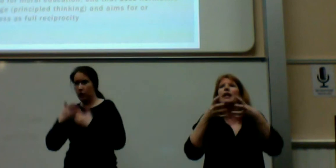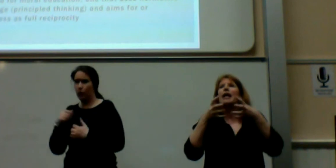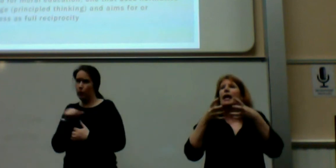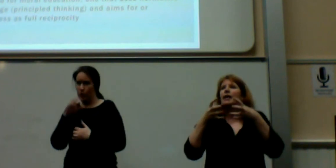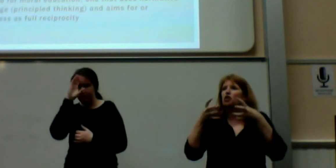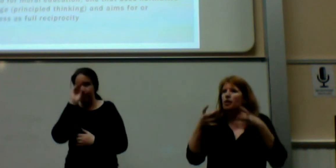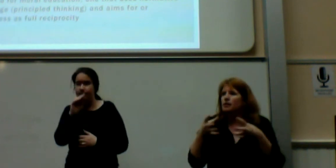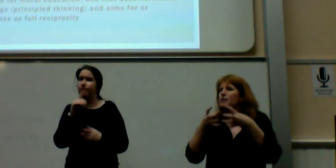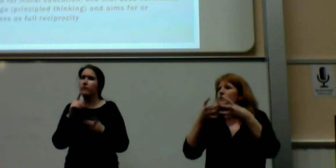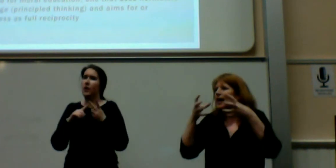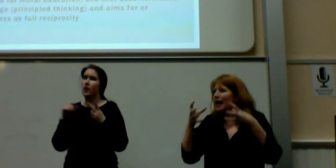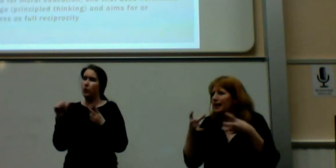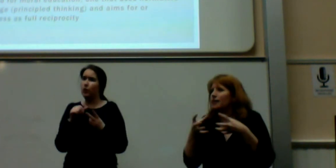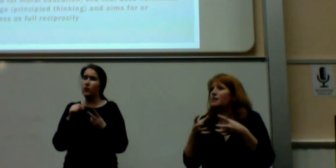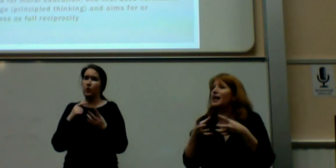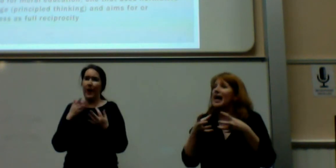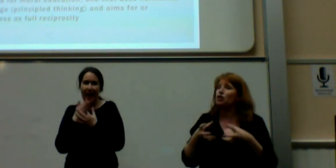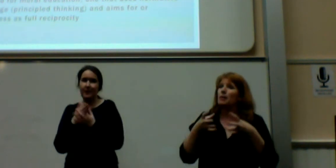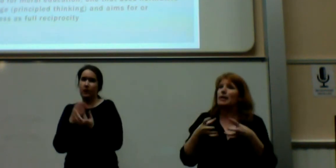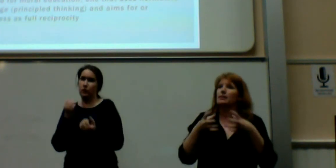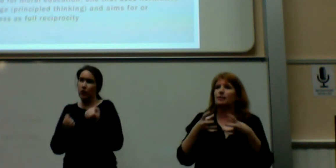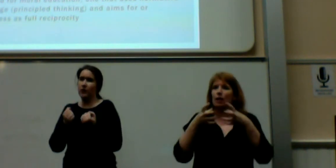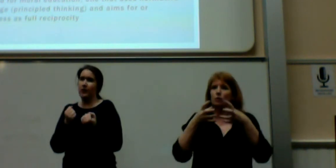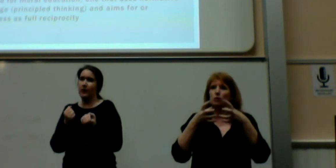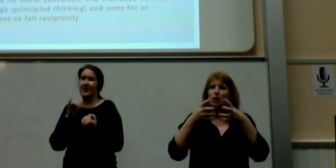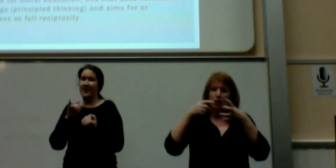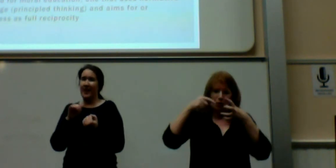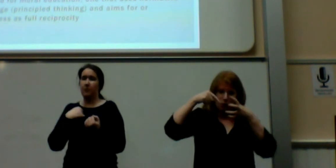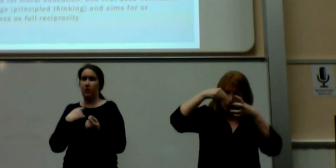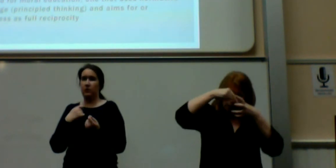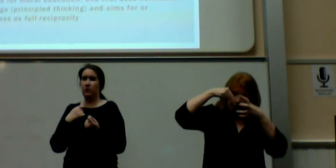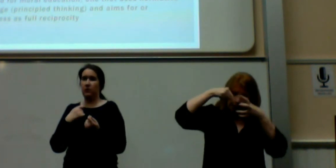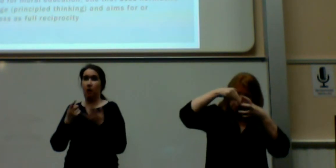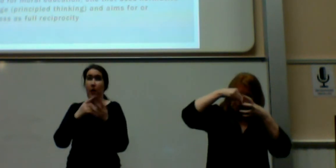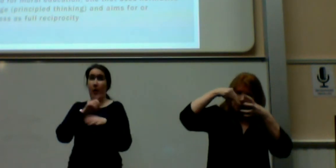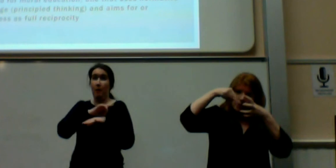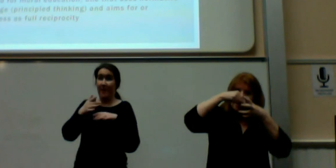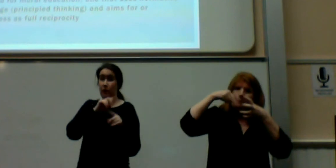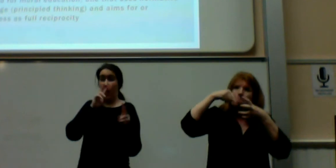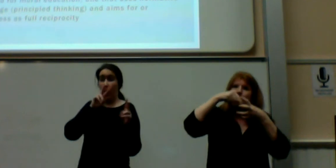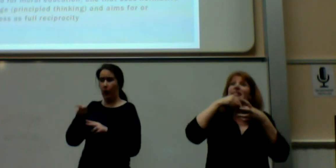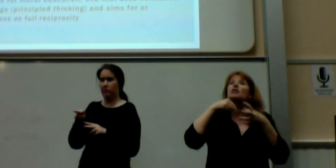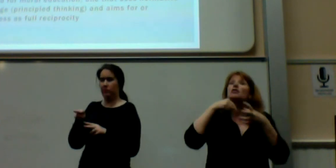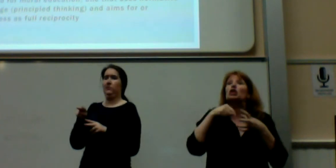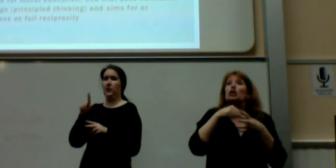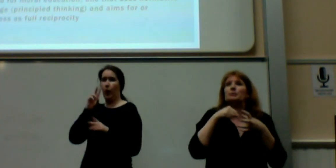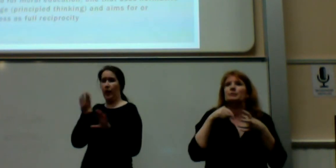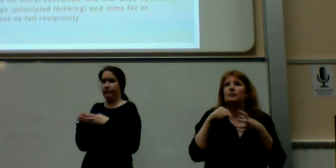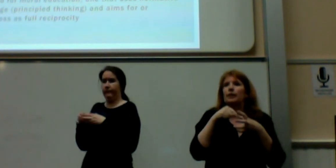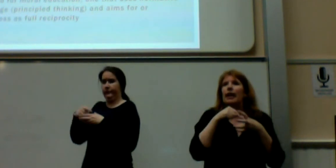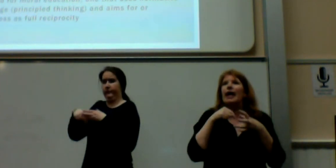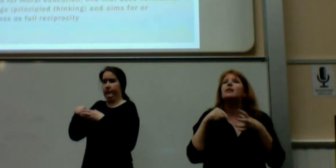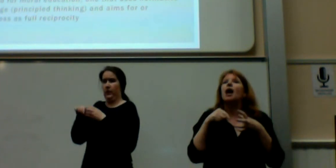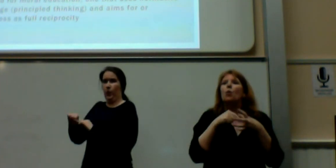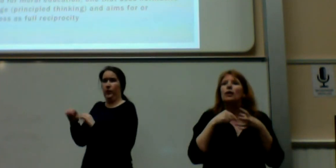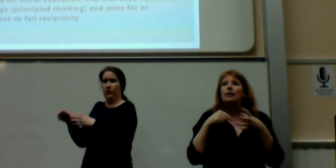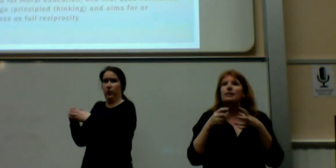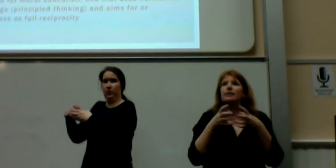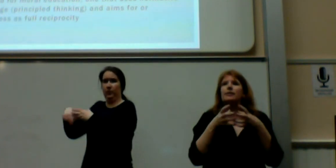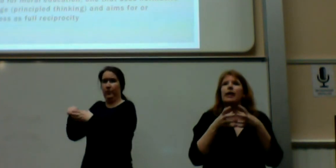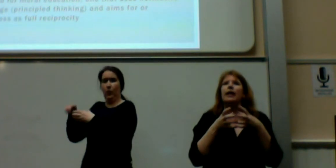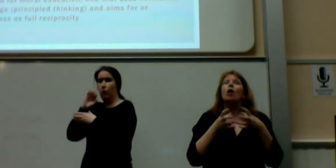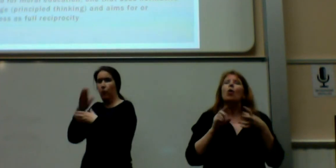education and justice and access actually makes us sound a little bit insular and not